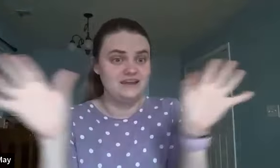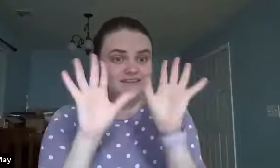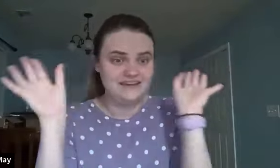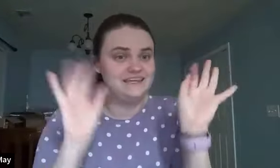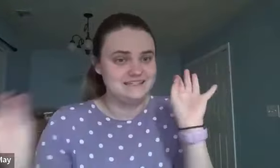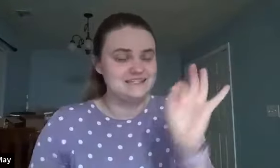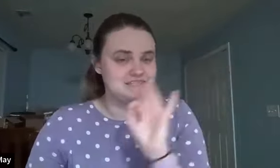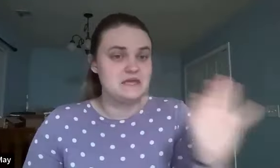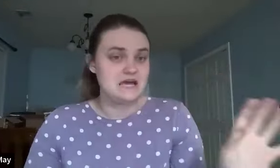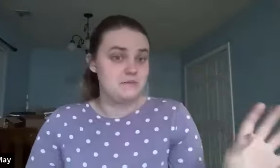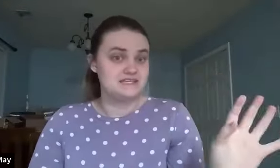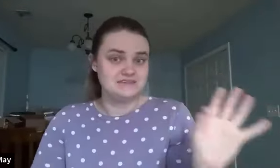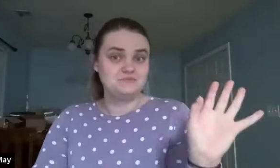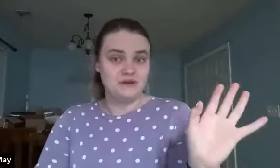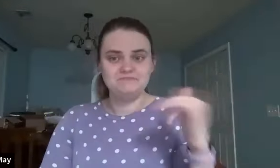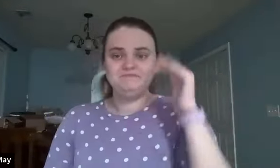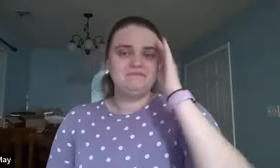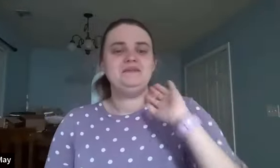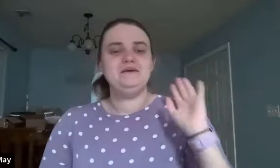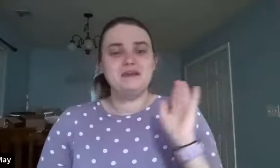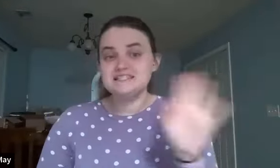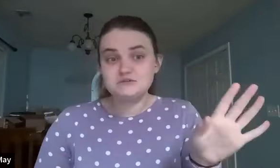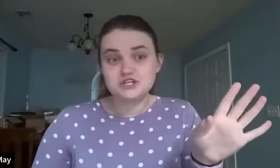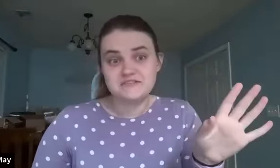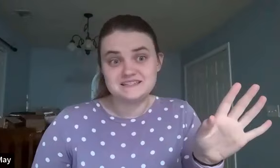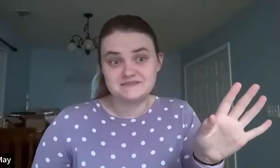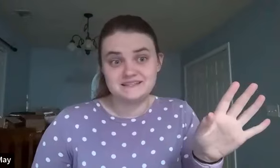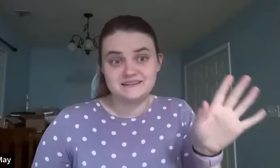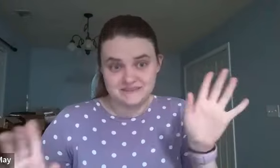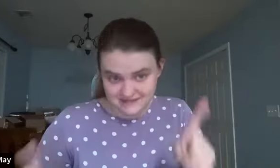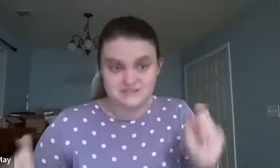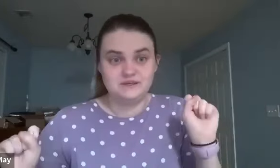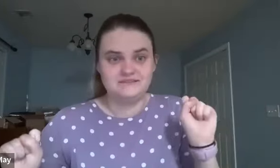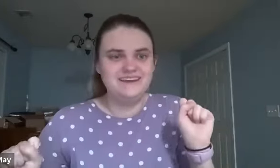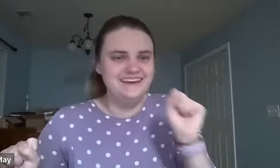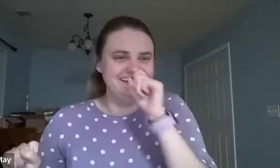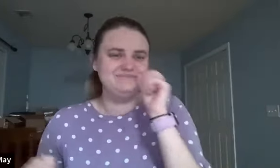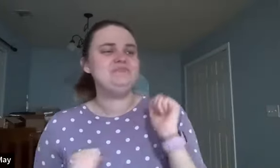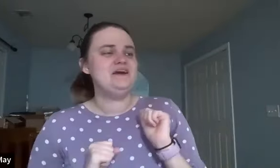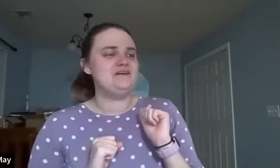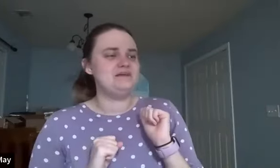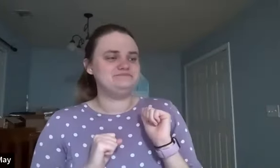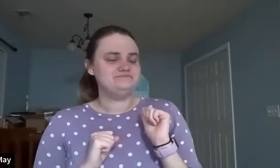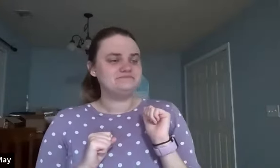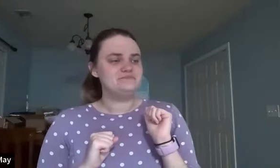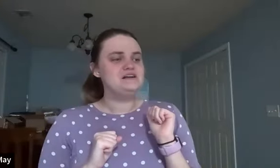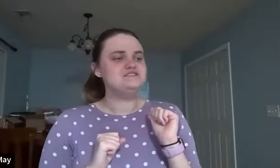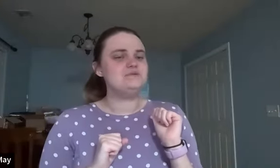Okay. Like it's a hot mess at this point. But I still will show you Thanksgiving this week. Okay. So we